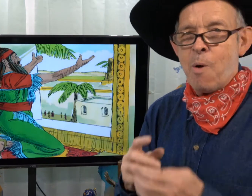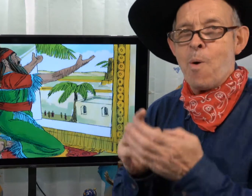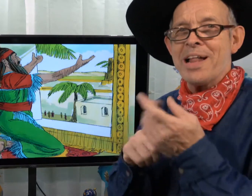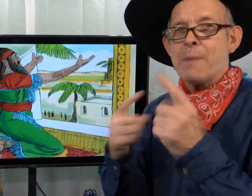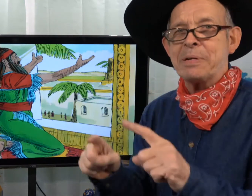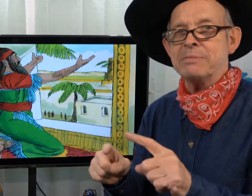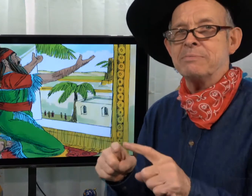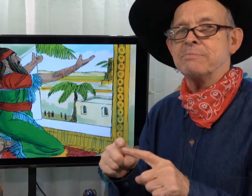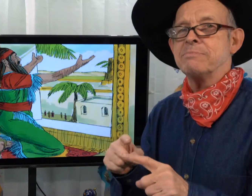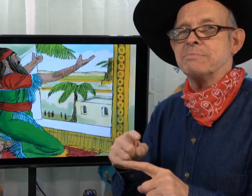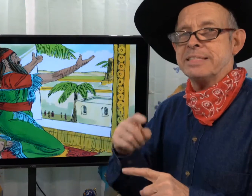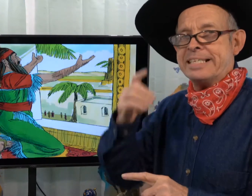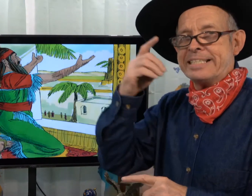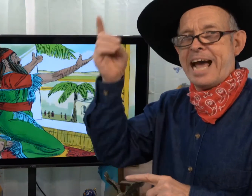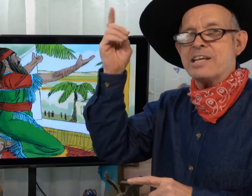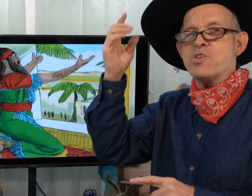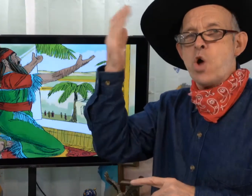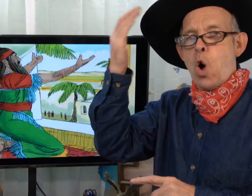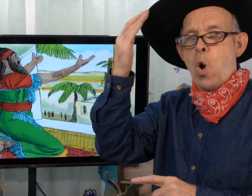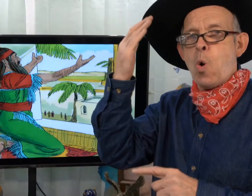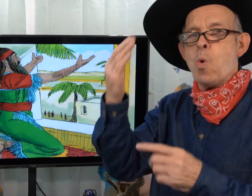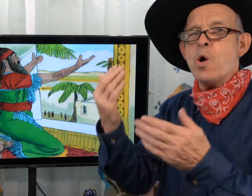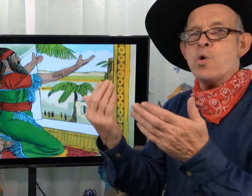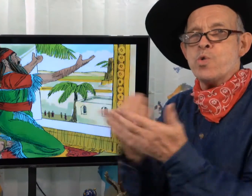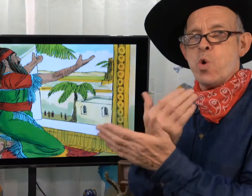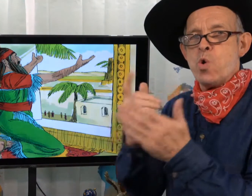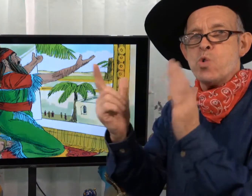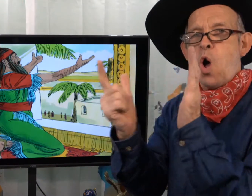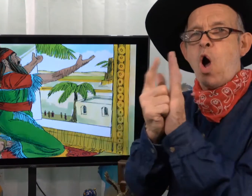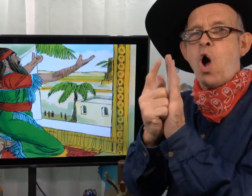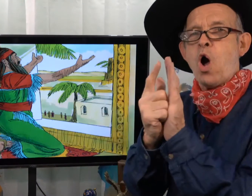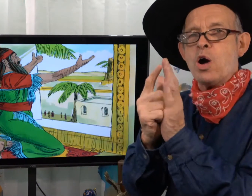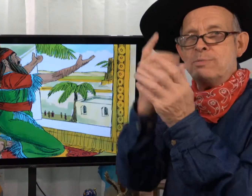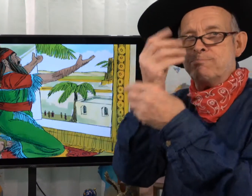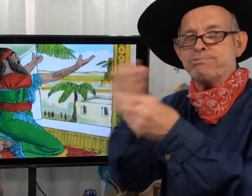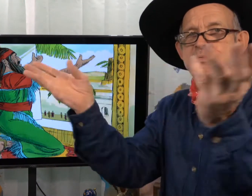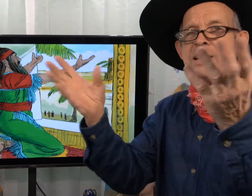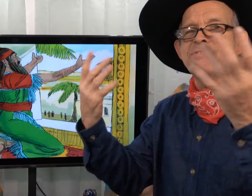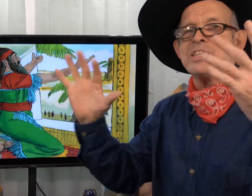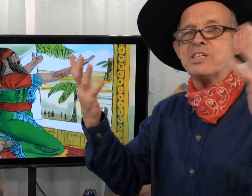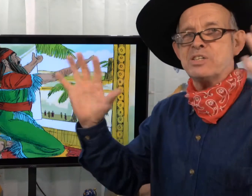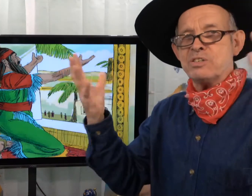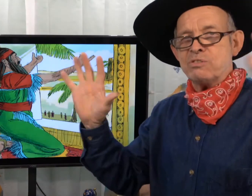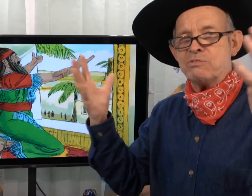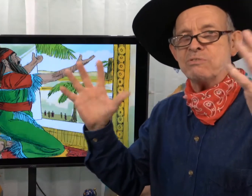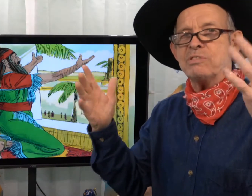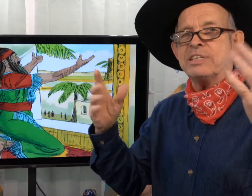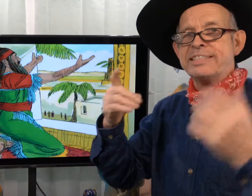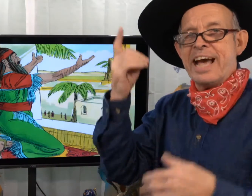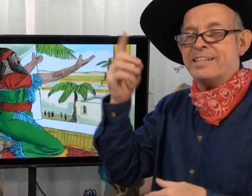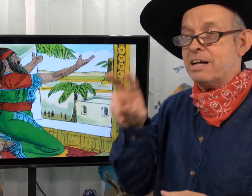what happened? Dada, no, new law, please. Dada,